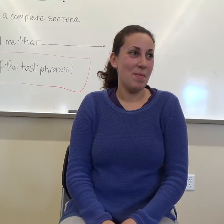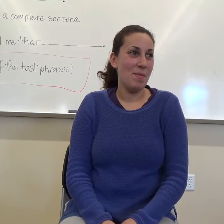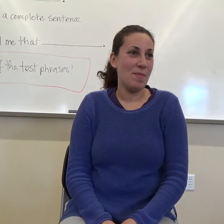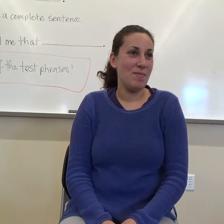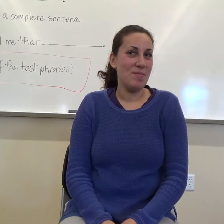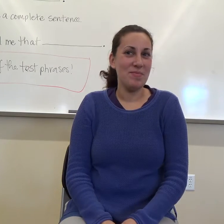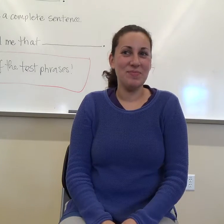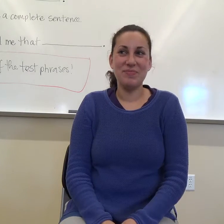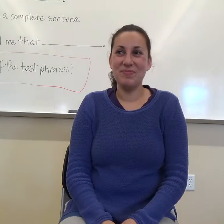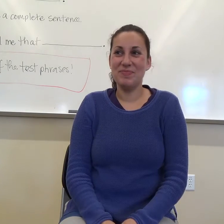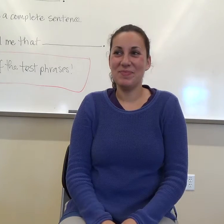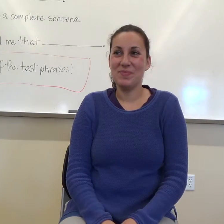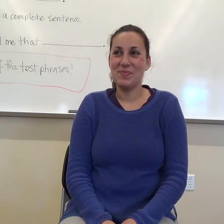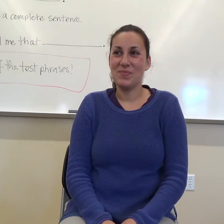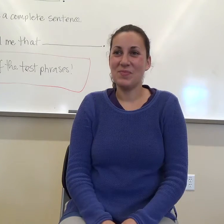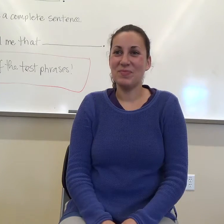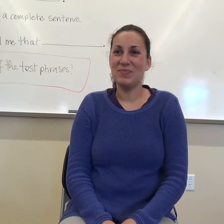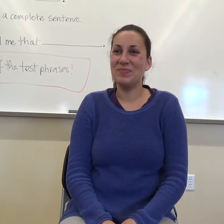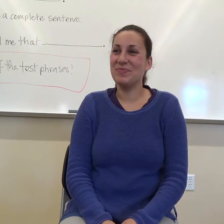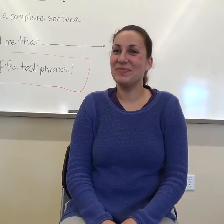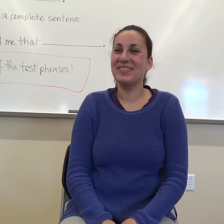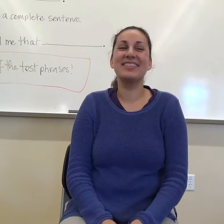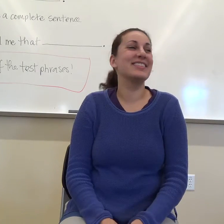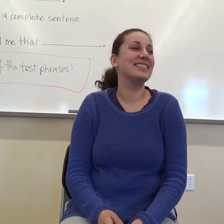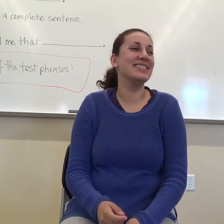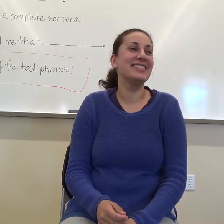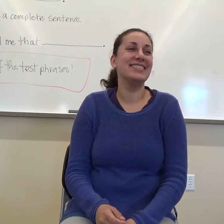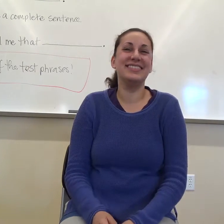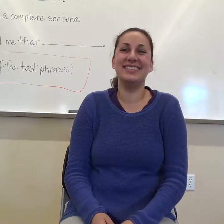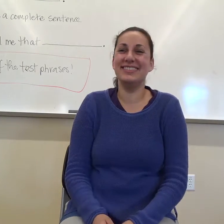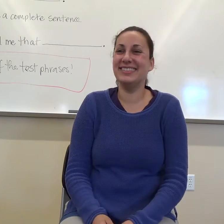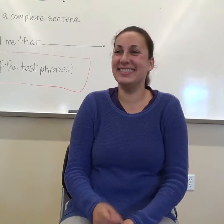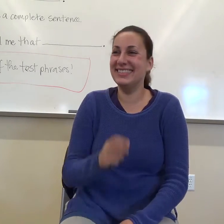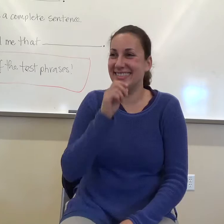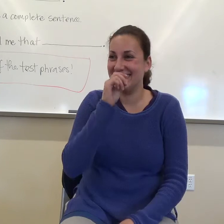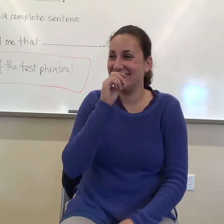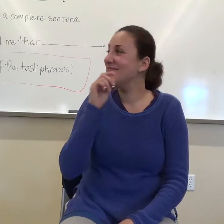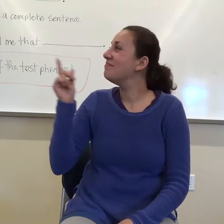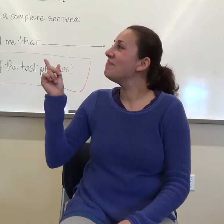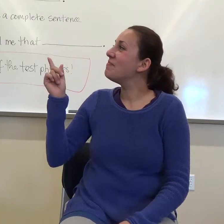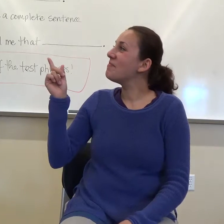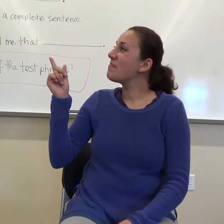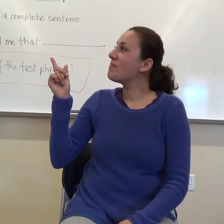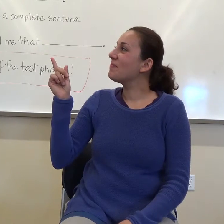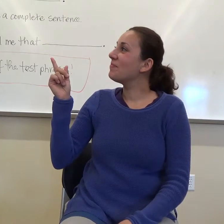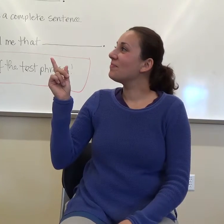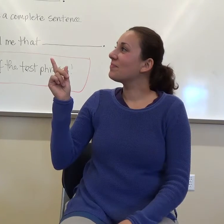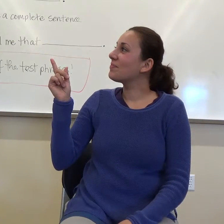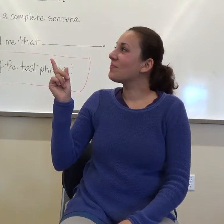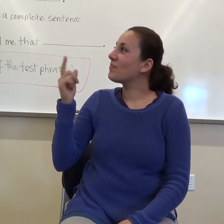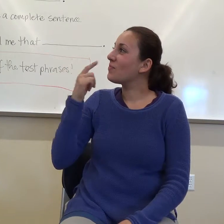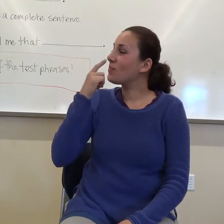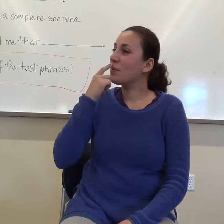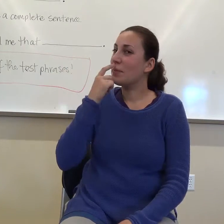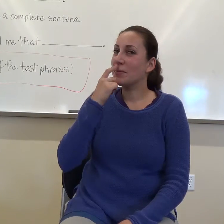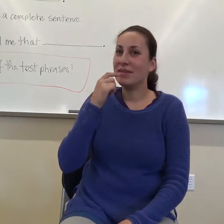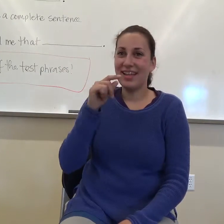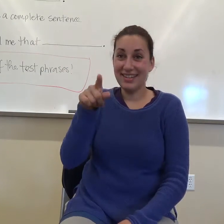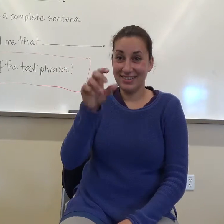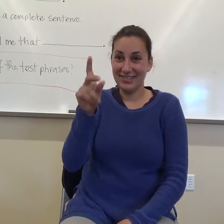First. Yeah. It doesn't have one of our things that says there are